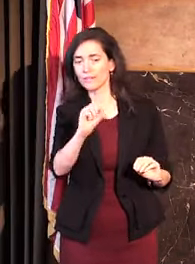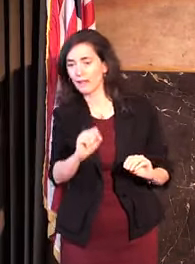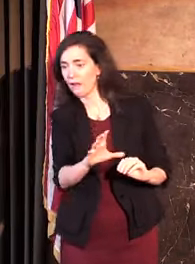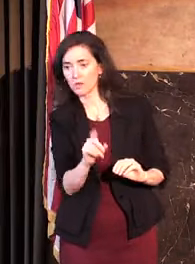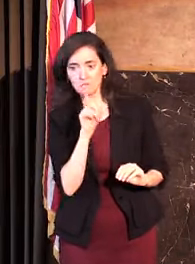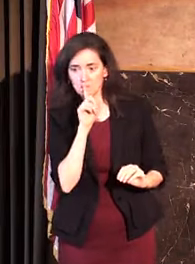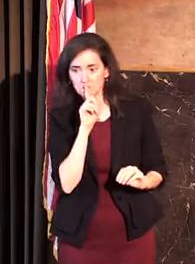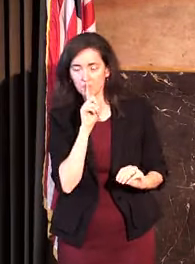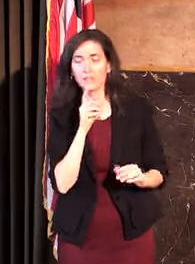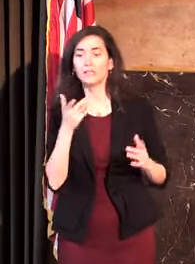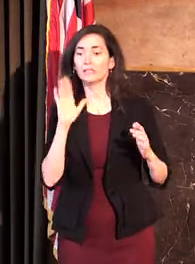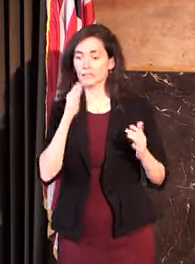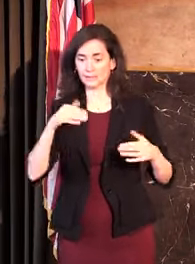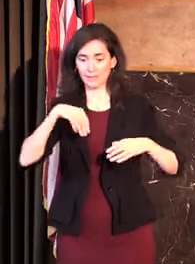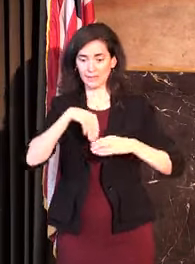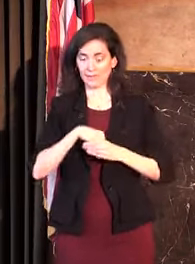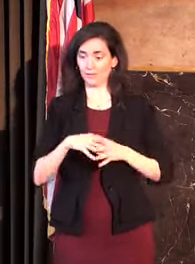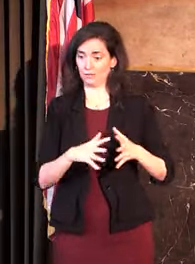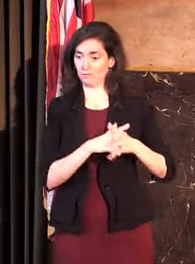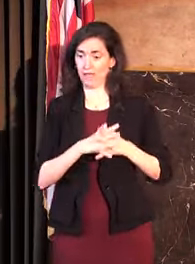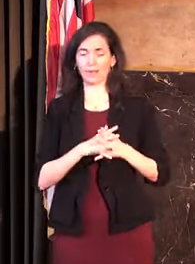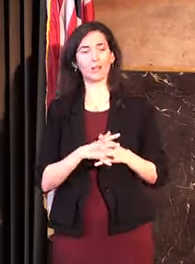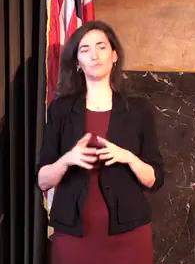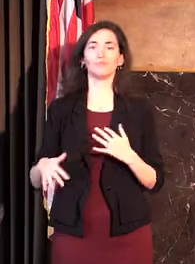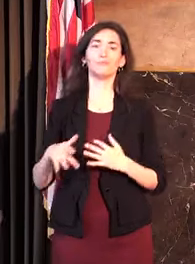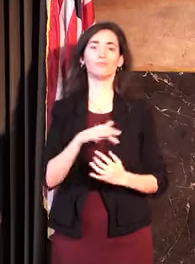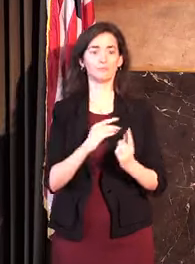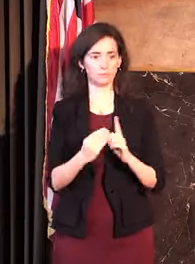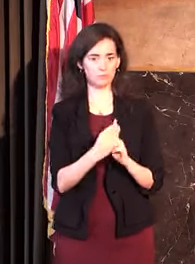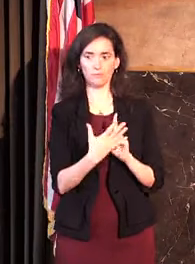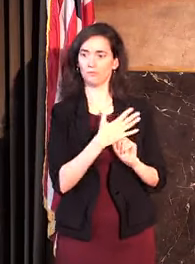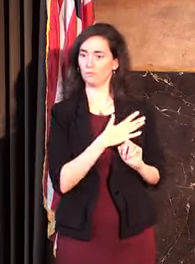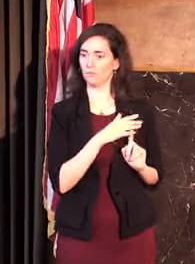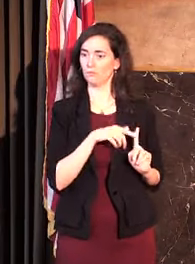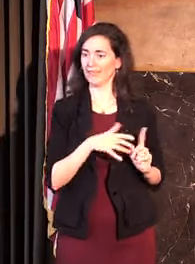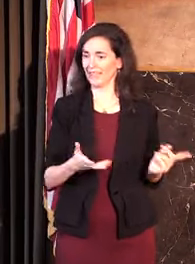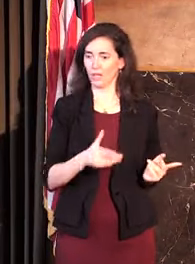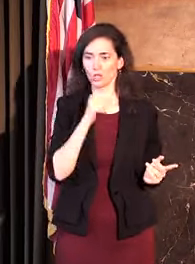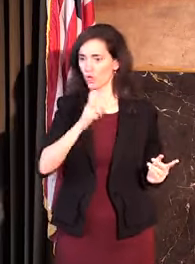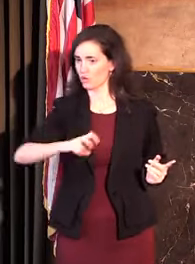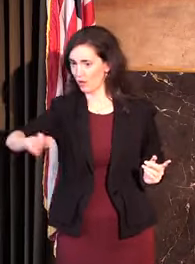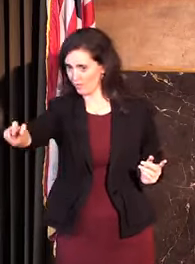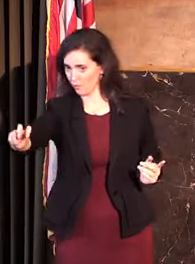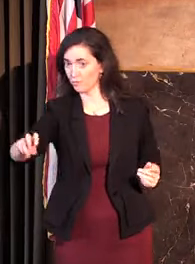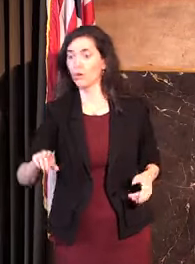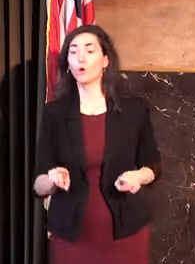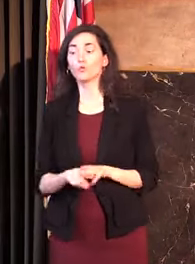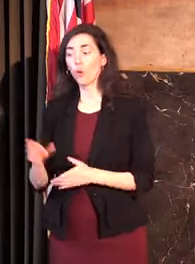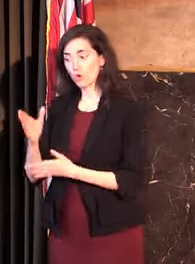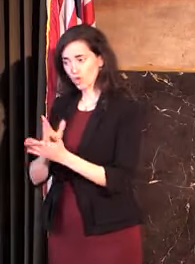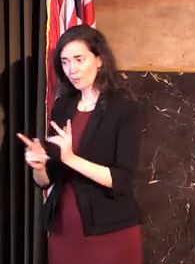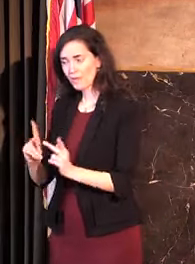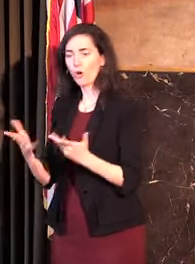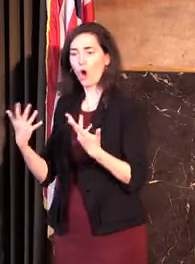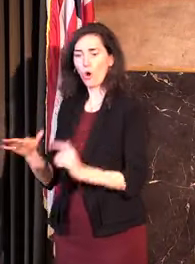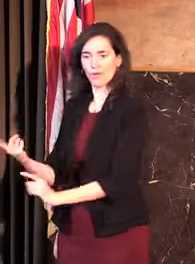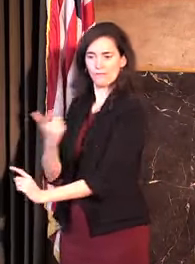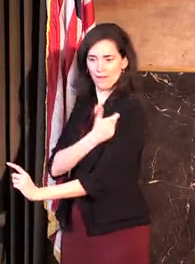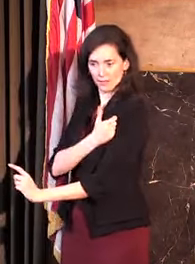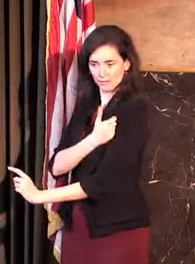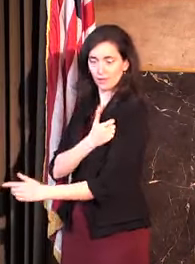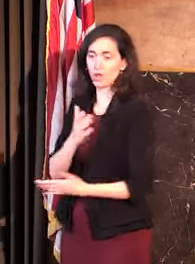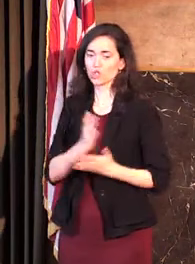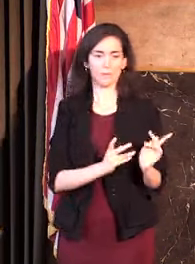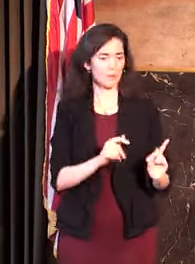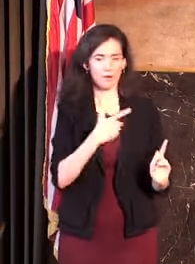exposed here to other people who did. It includes people who both were previously fully vaccinated and not, and it